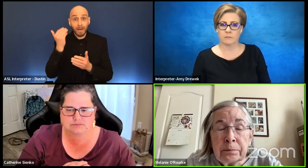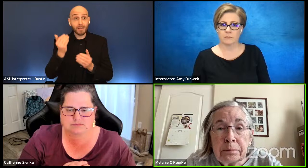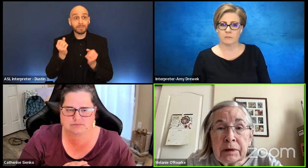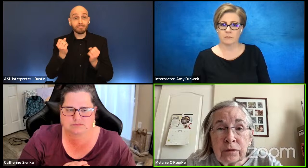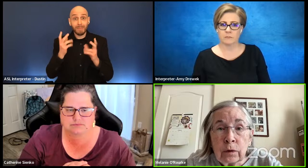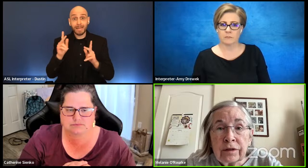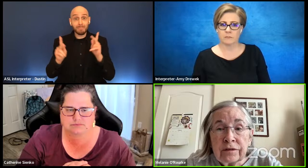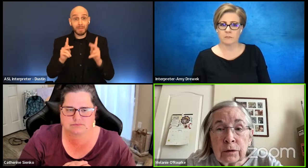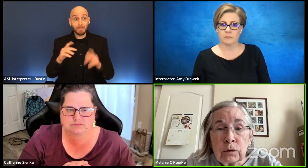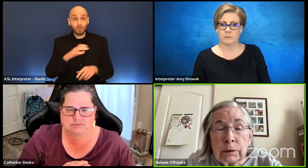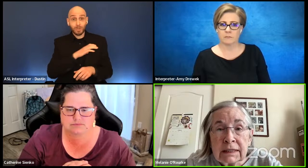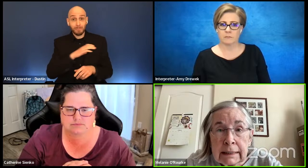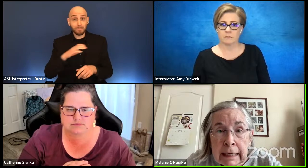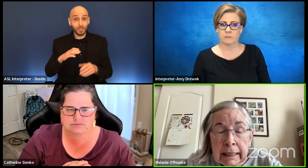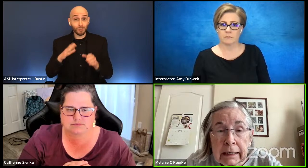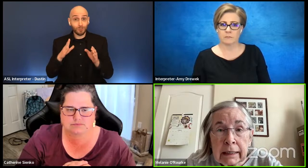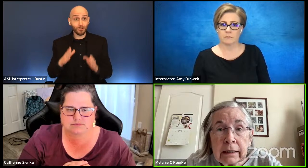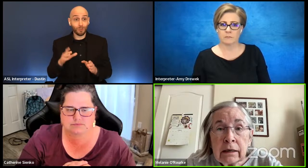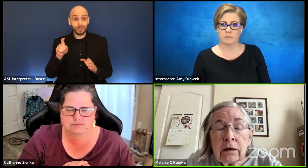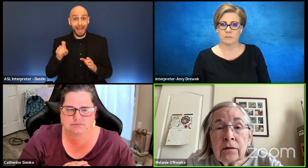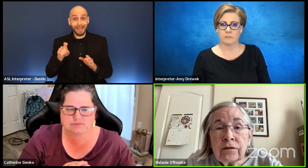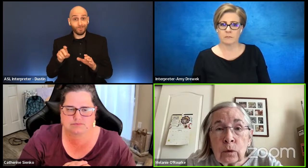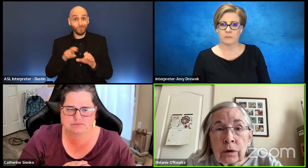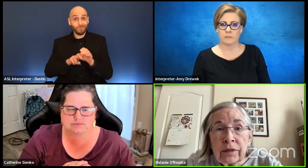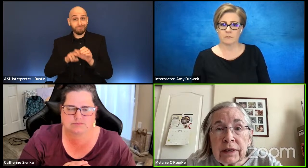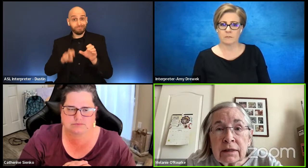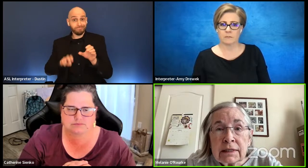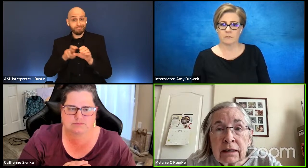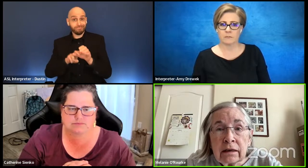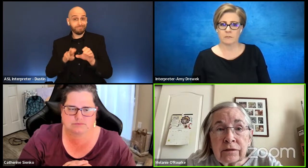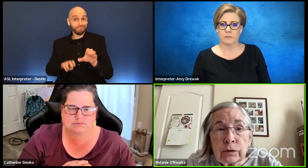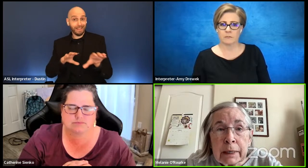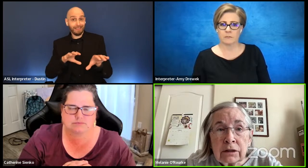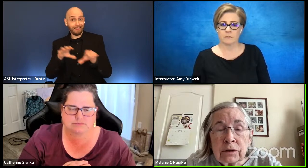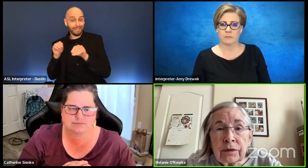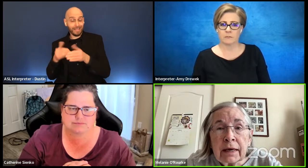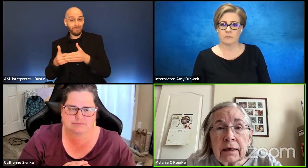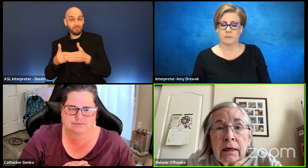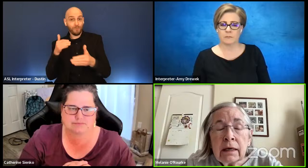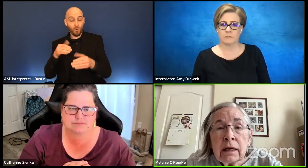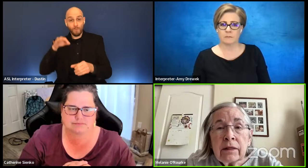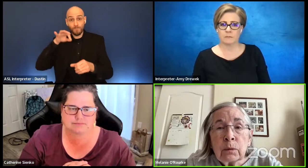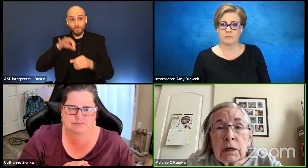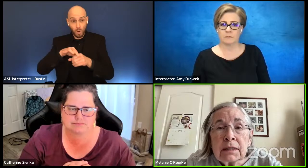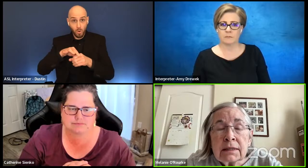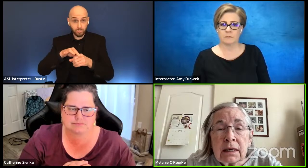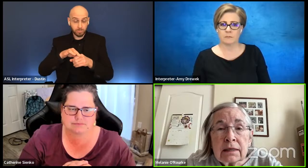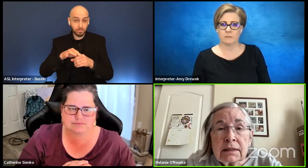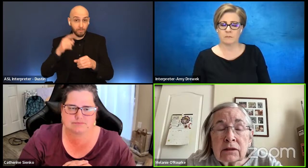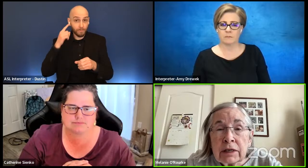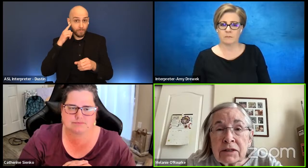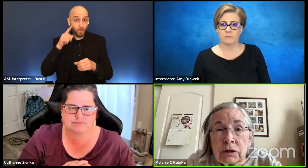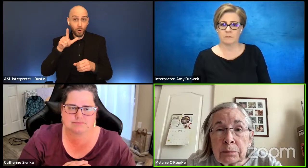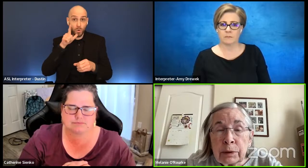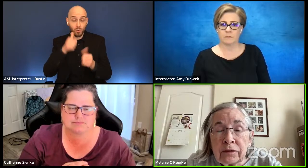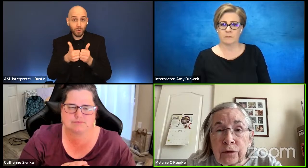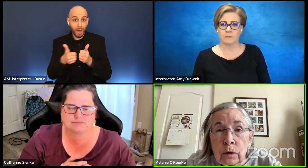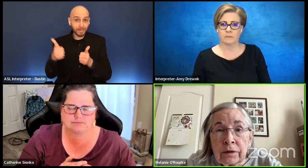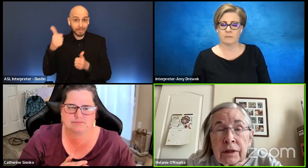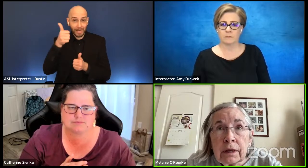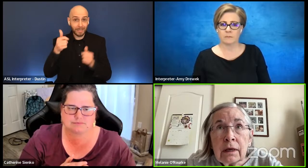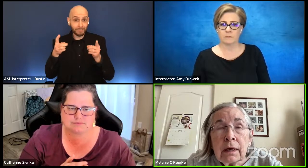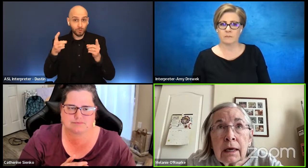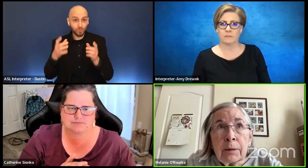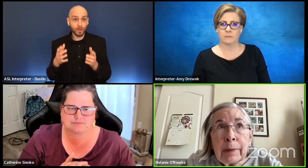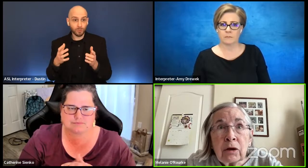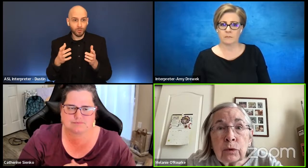leave before the vote was taken for the executive director, that there was a suggestion put